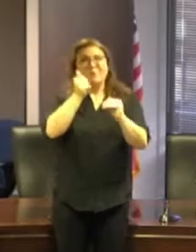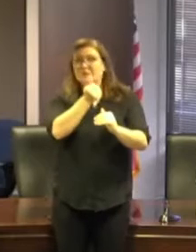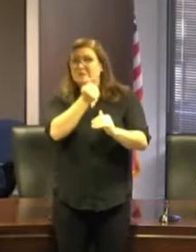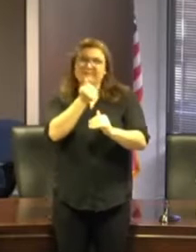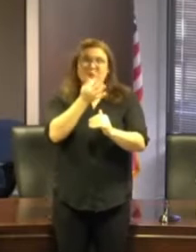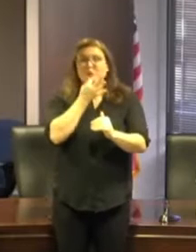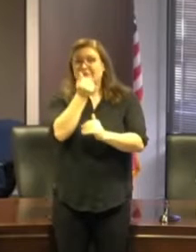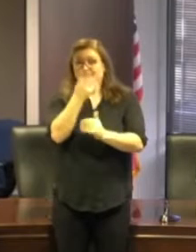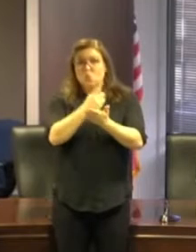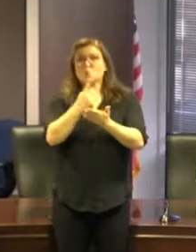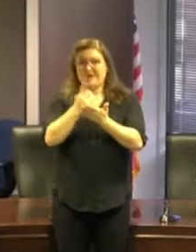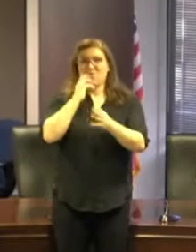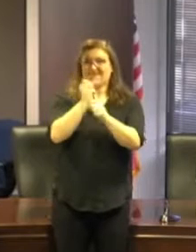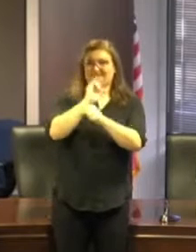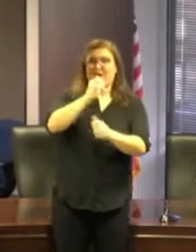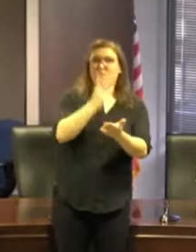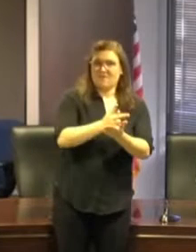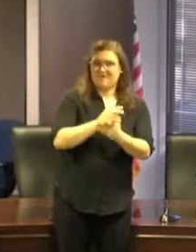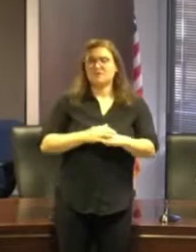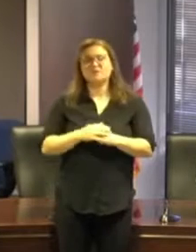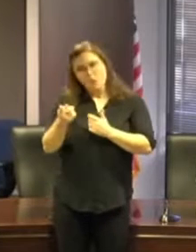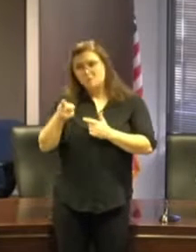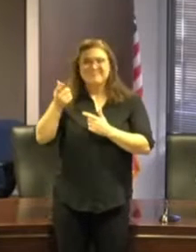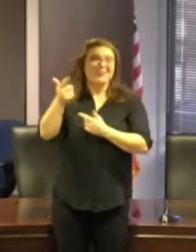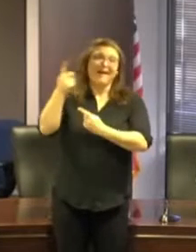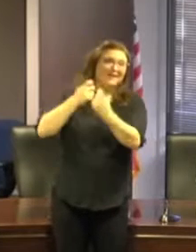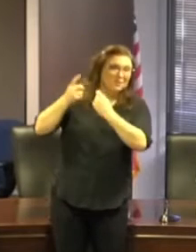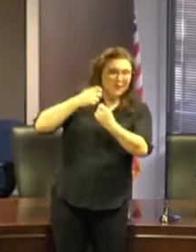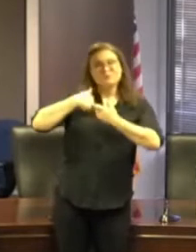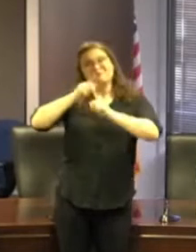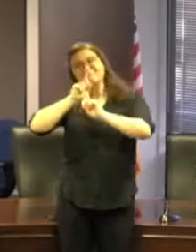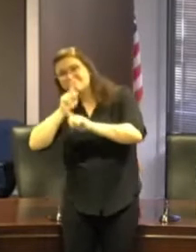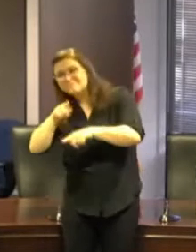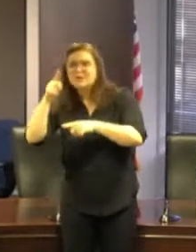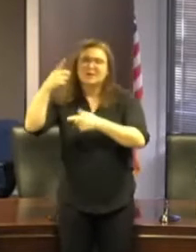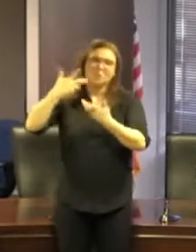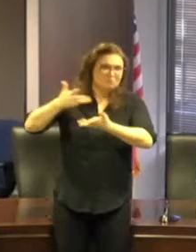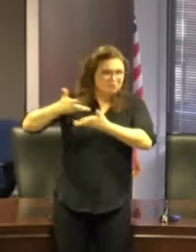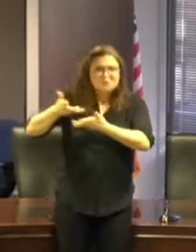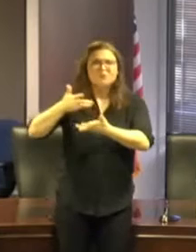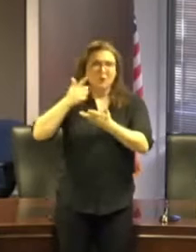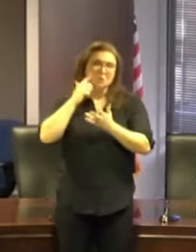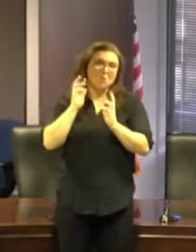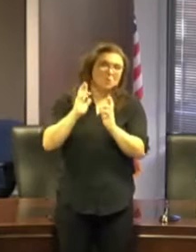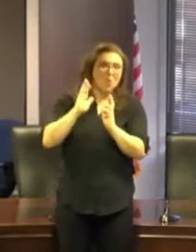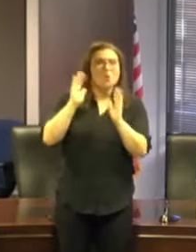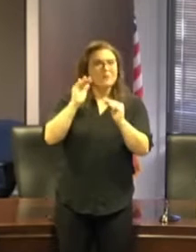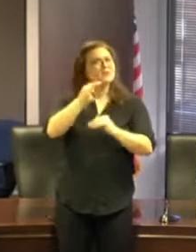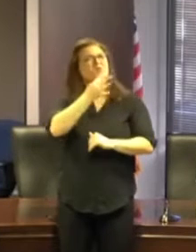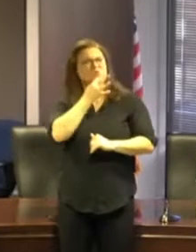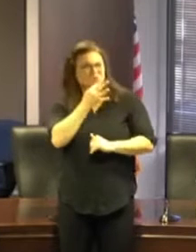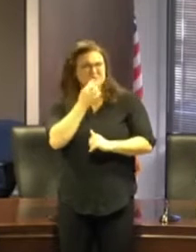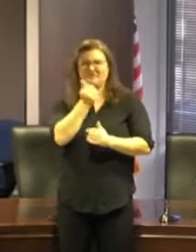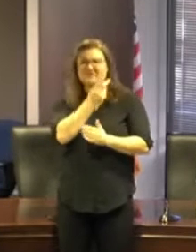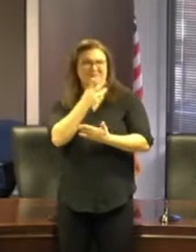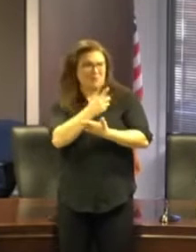we continue to work with them, answer their questions, and are hoping for some good news in the very near future.